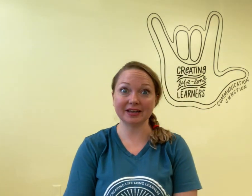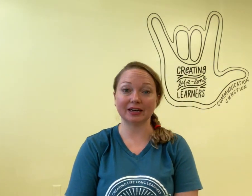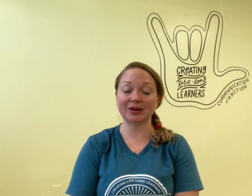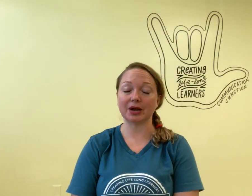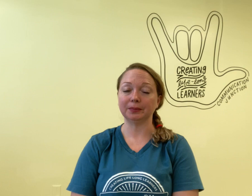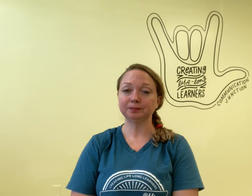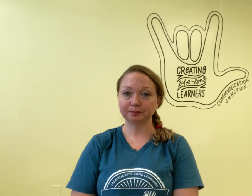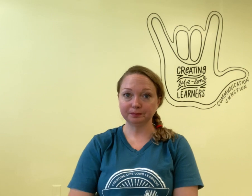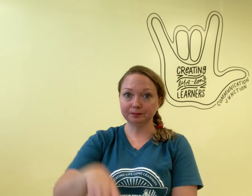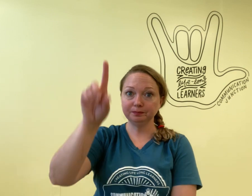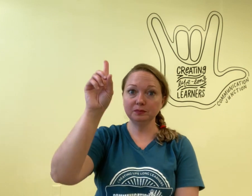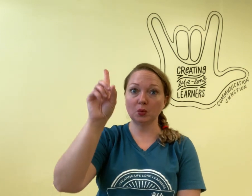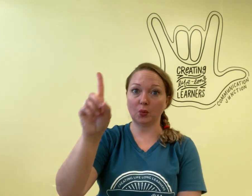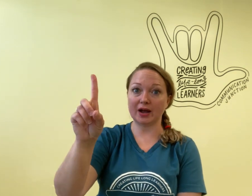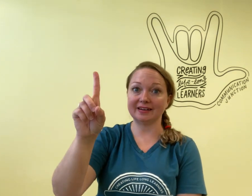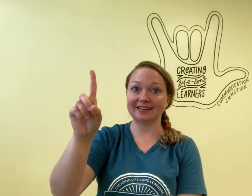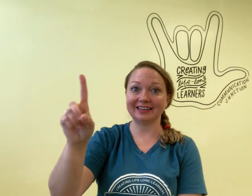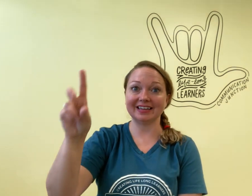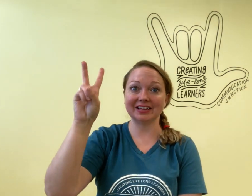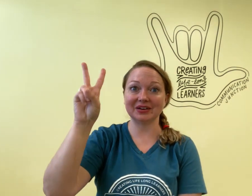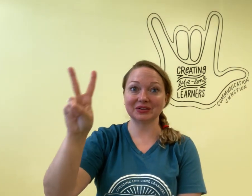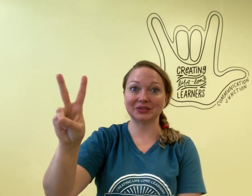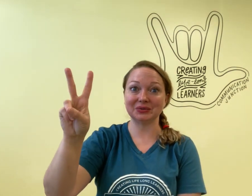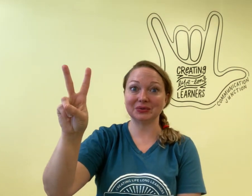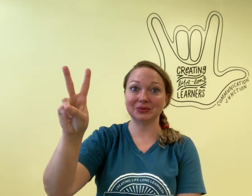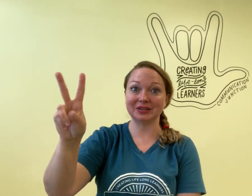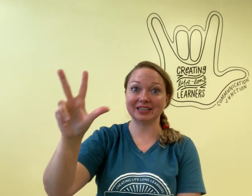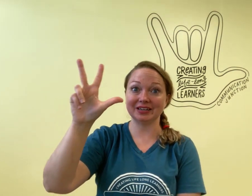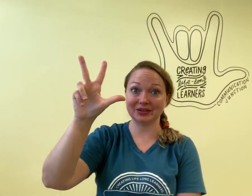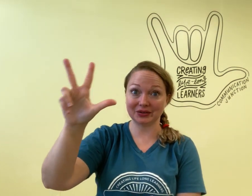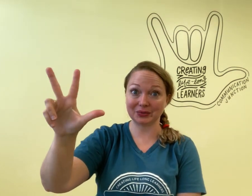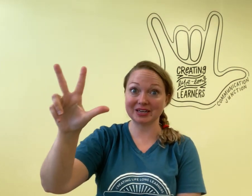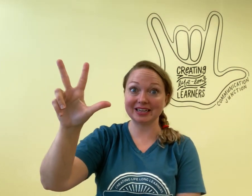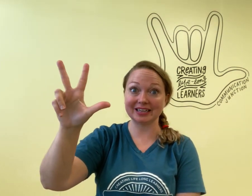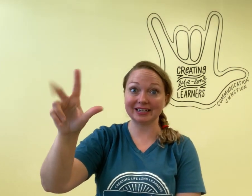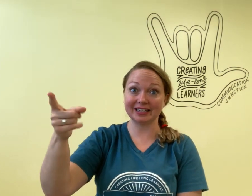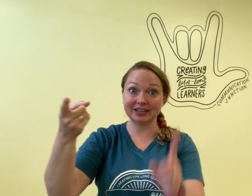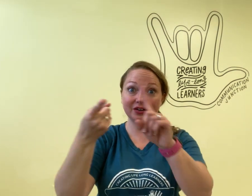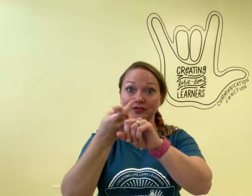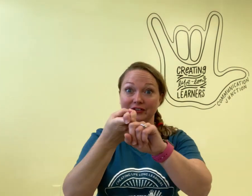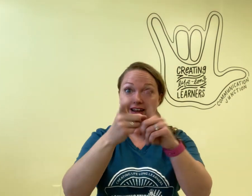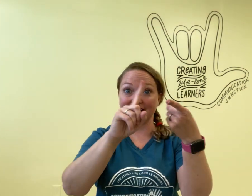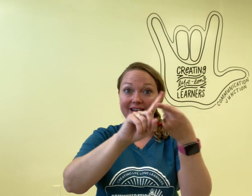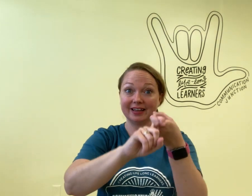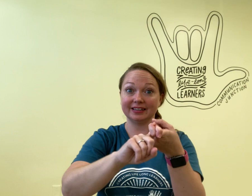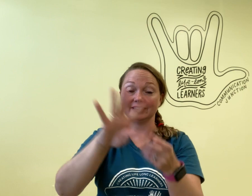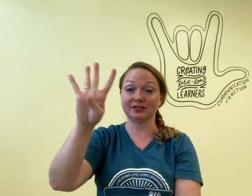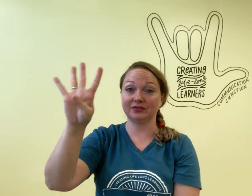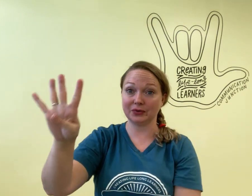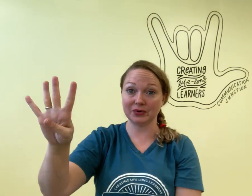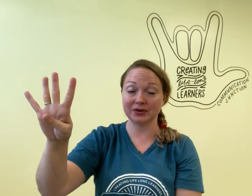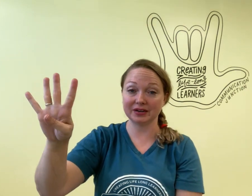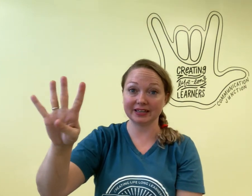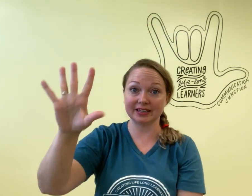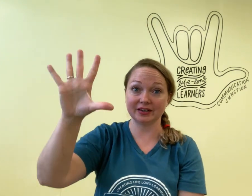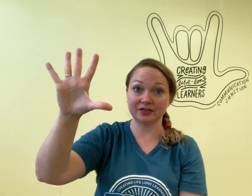we go. 1 little, 2 little, 3 little friends, 4 little,